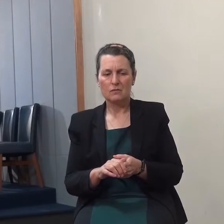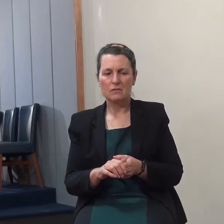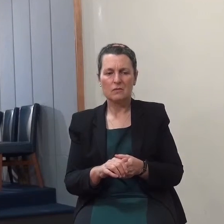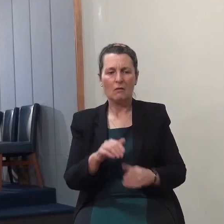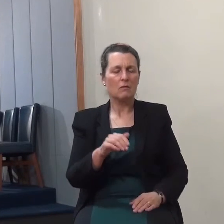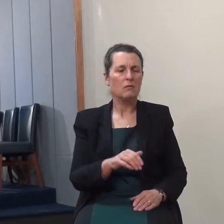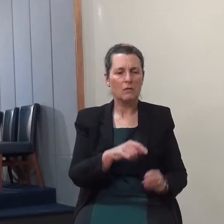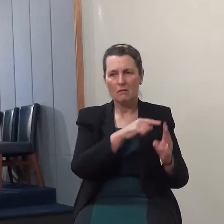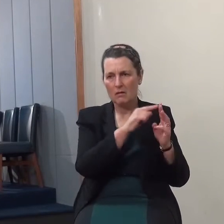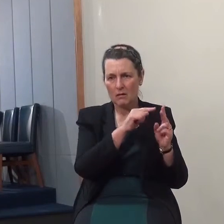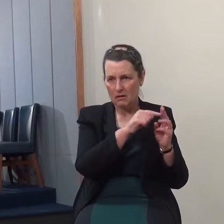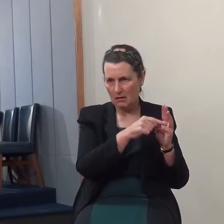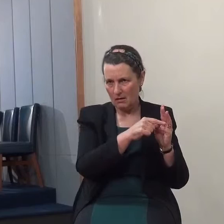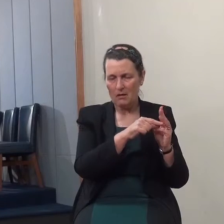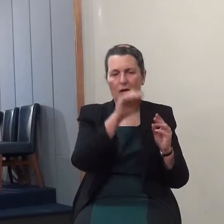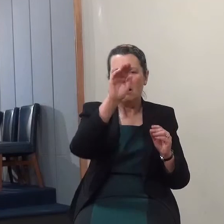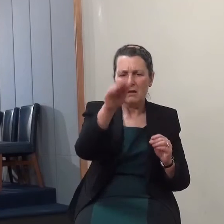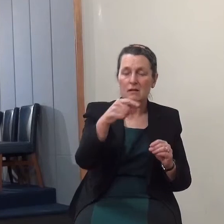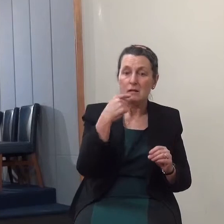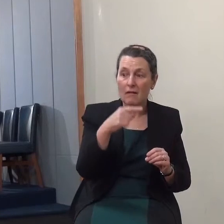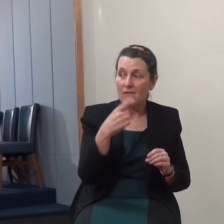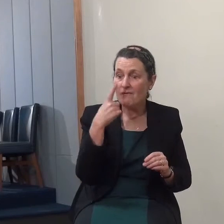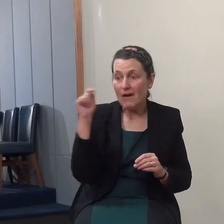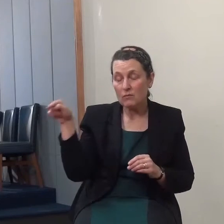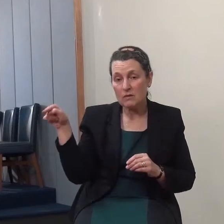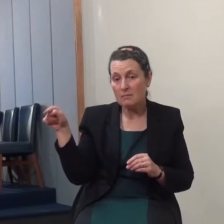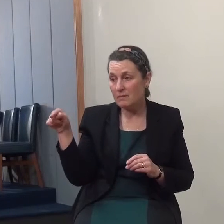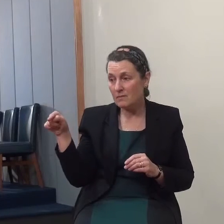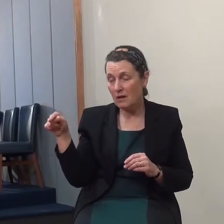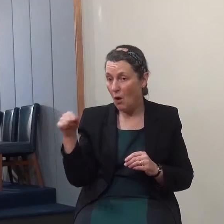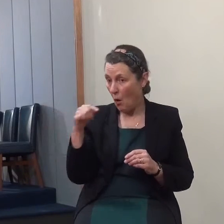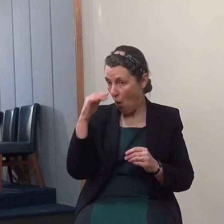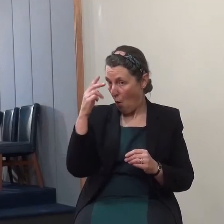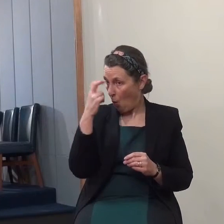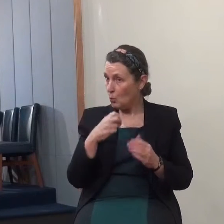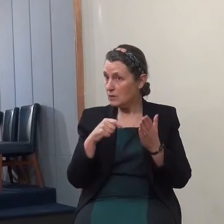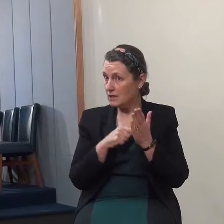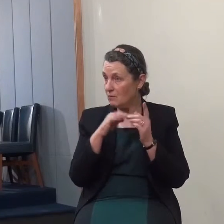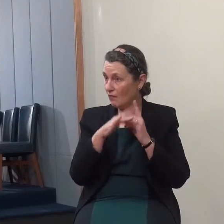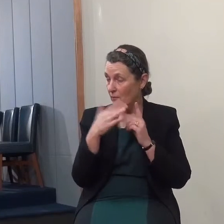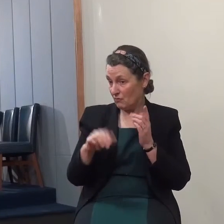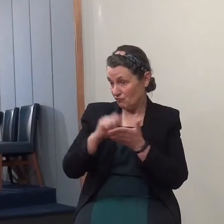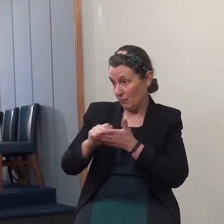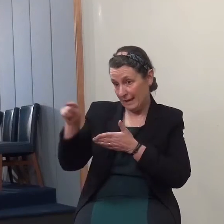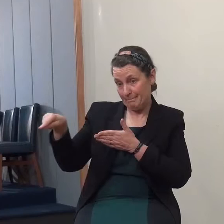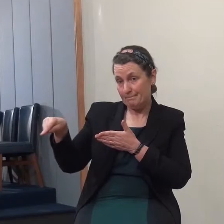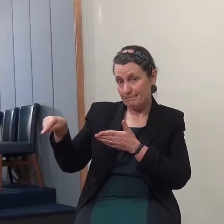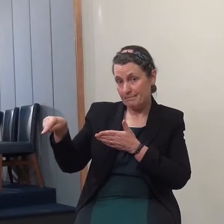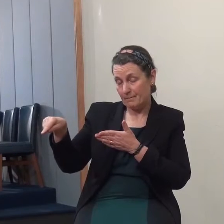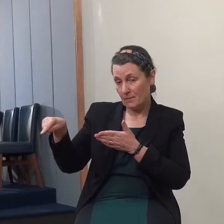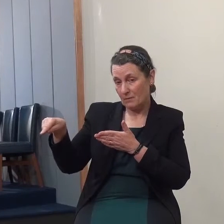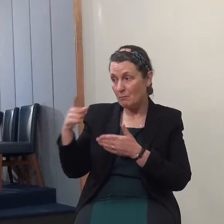prophets did write, Jesus of Nazareth, the son of Joseph." Now that also is a remarkable